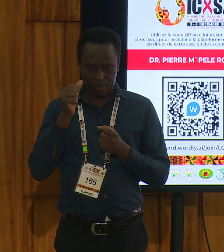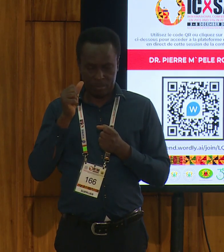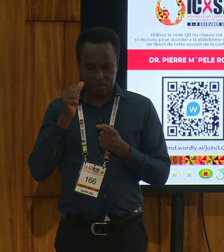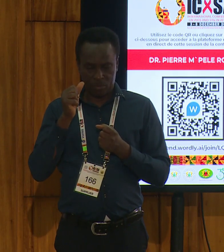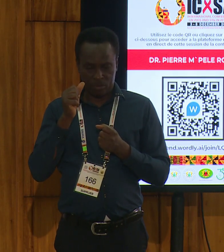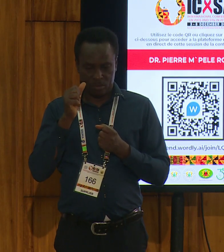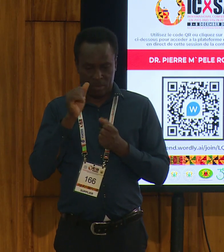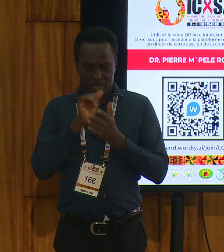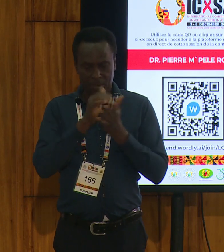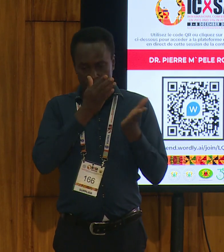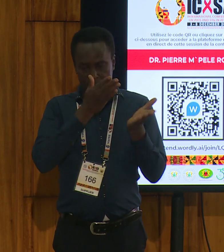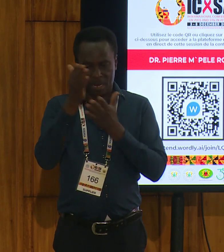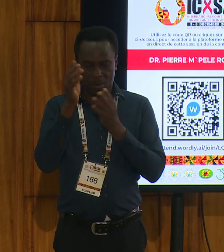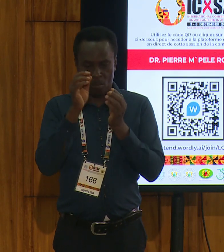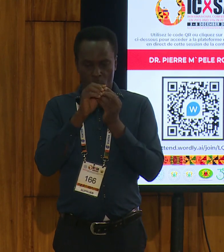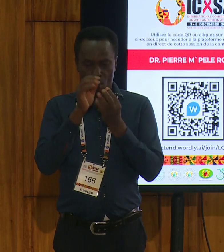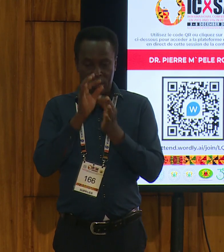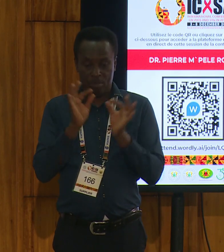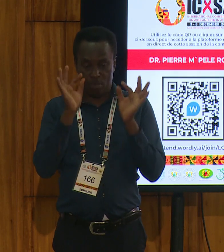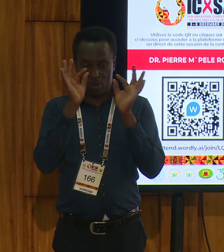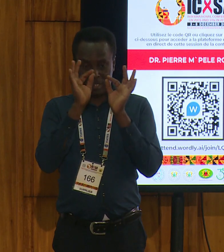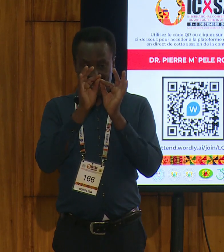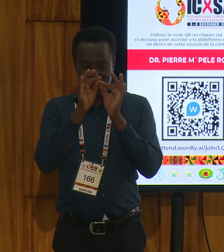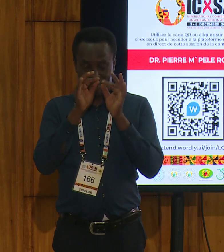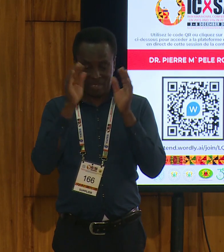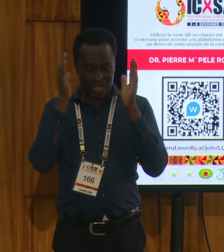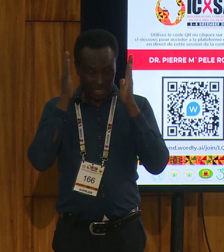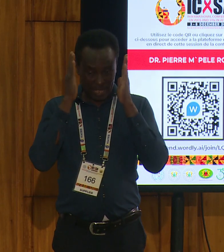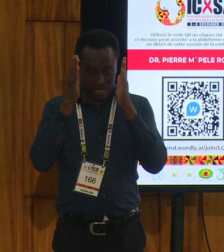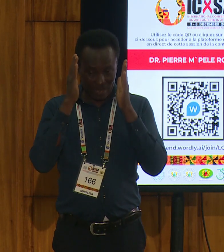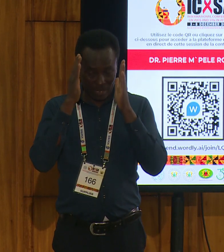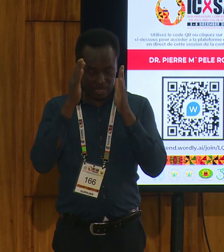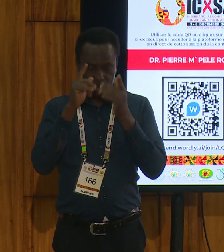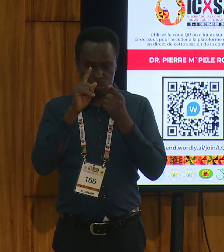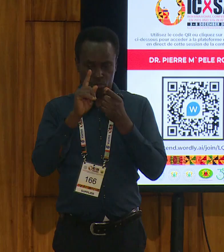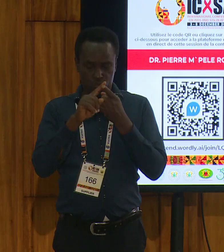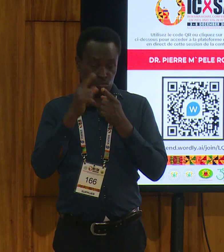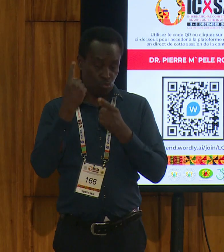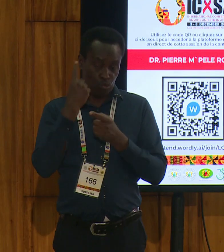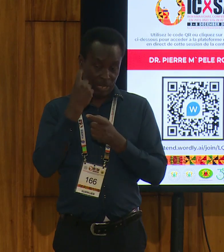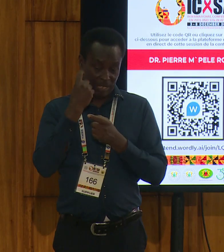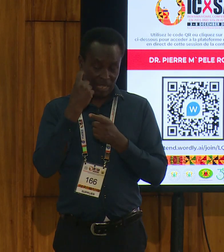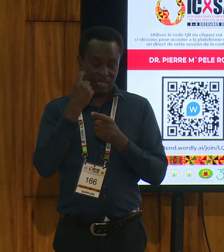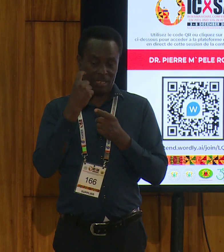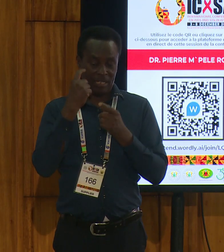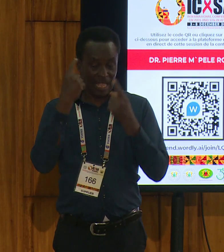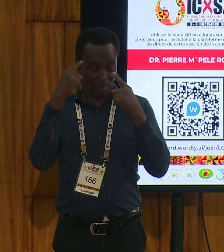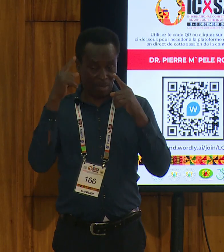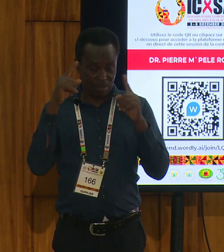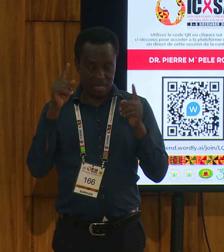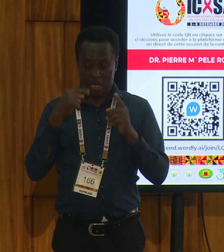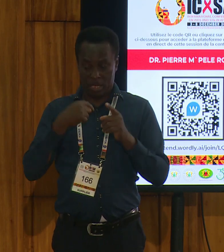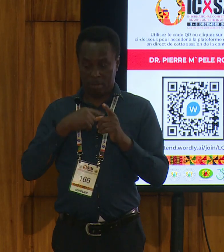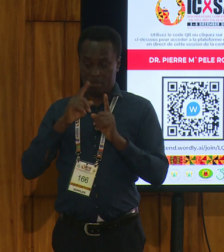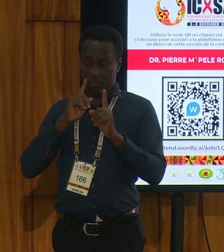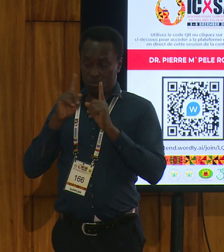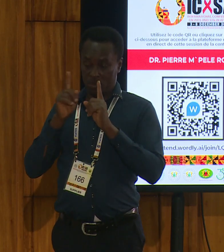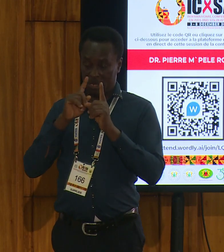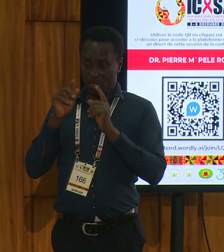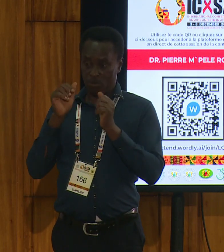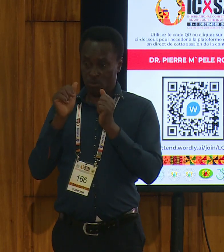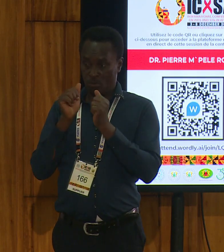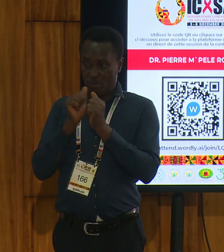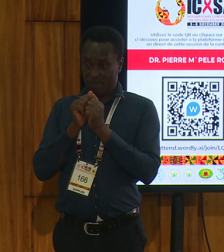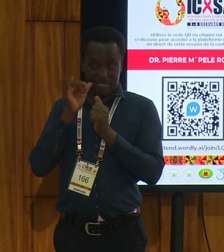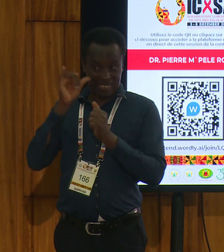into giving more importance and attention to the adolescent. We're speaking with Bill as well